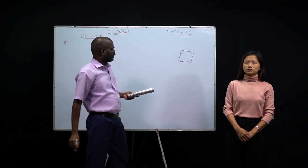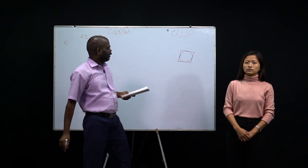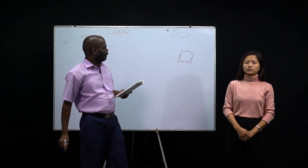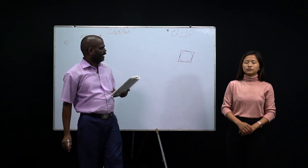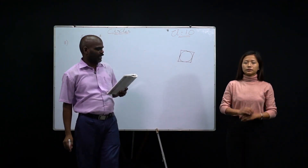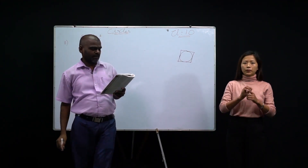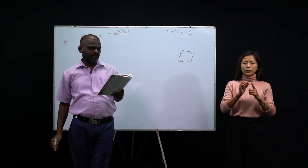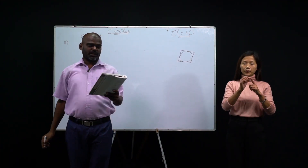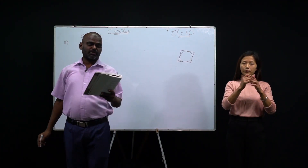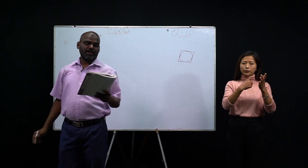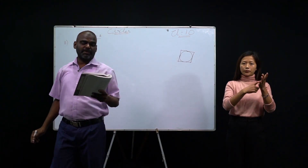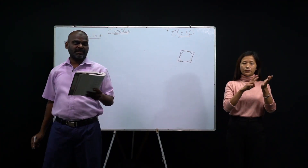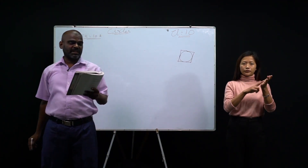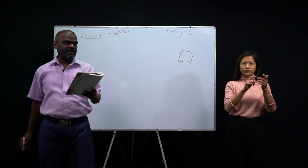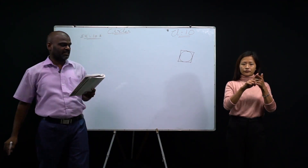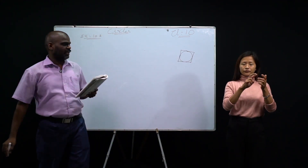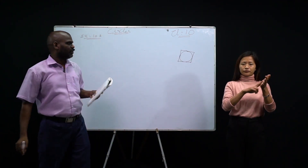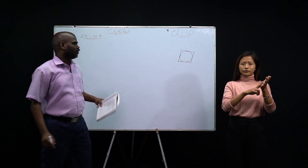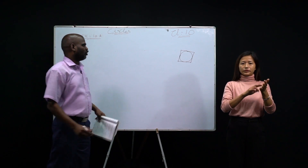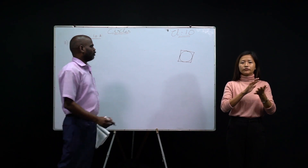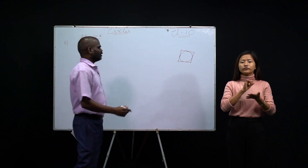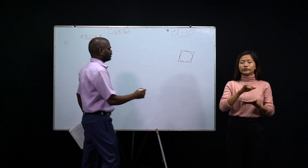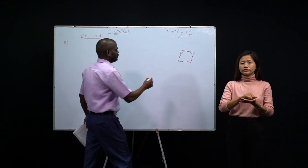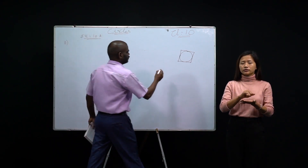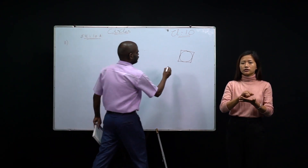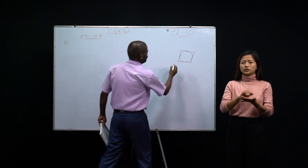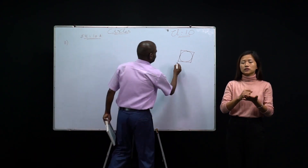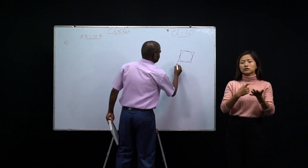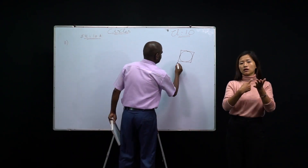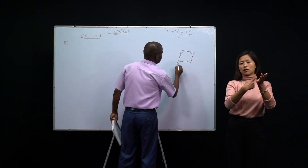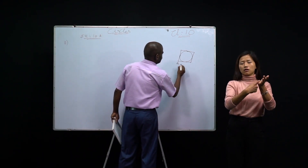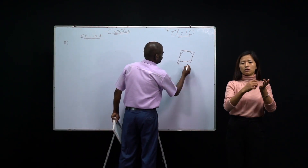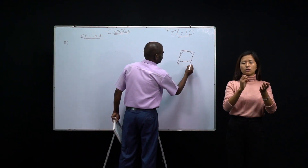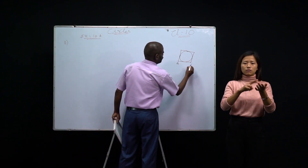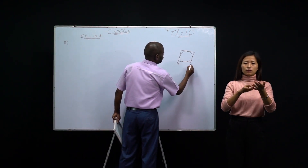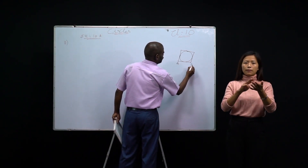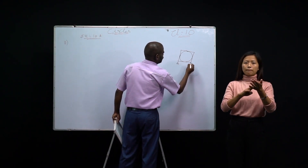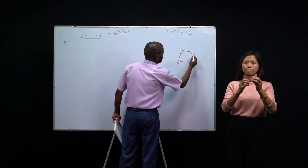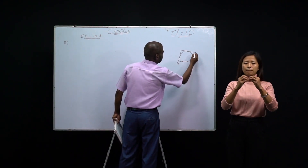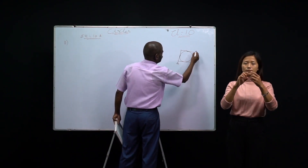Prove that parallelogram circumscribing a circle is a rhombus.